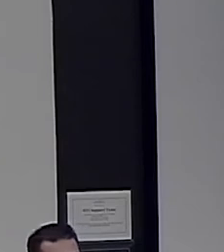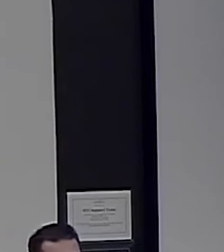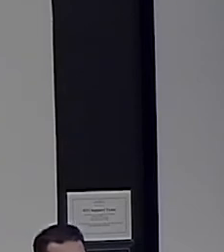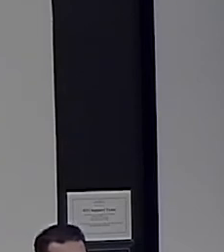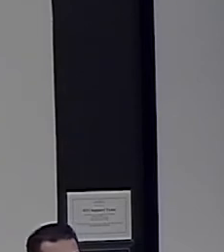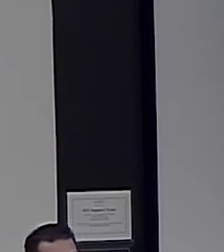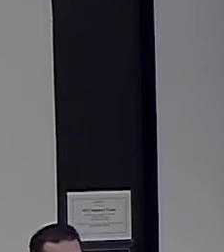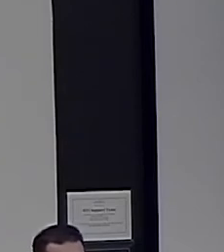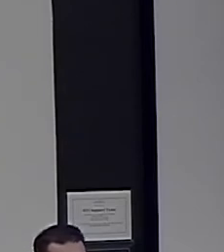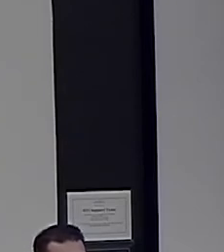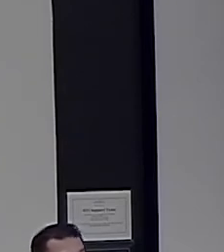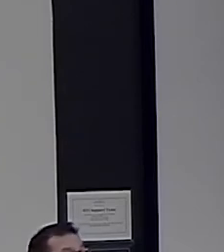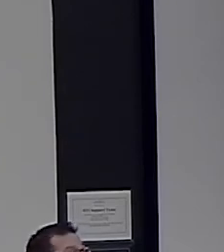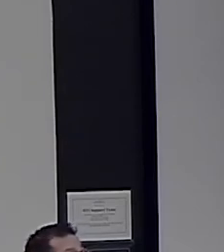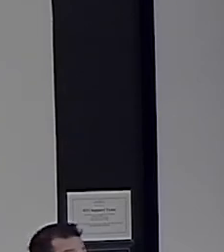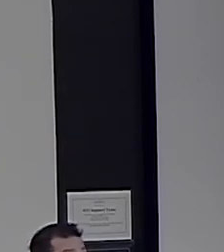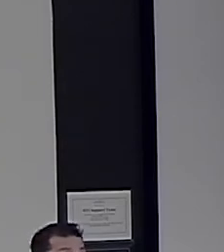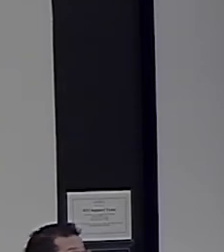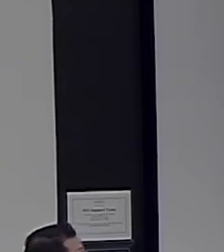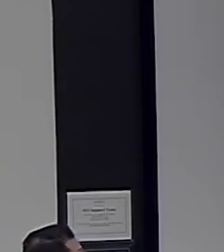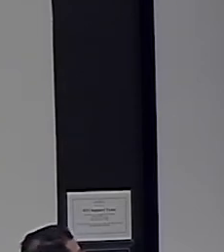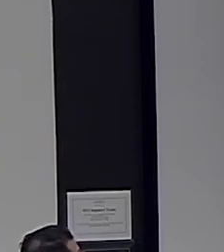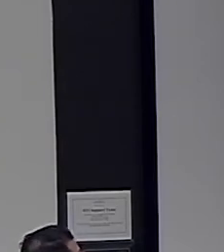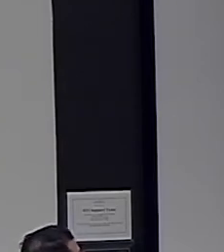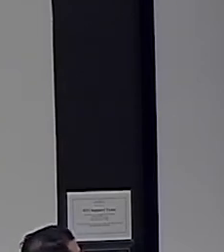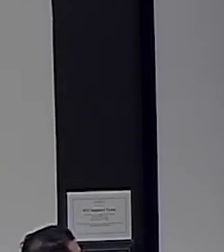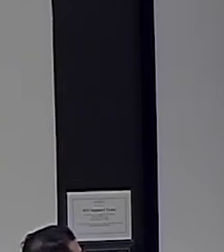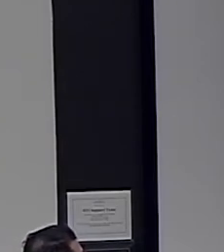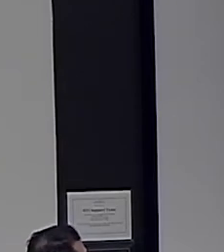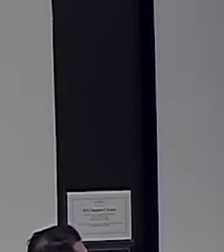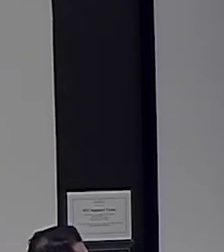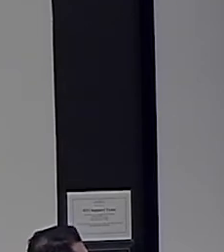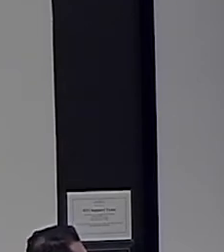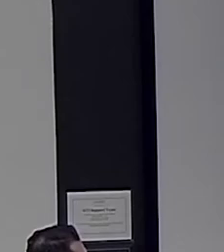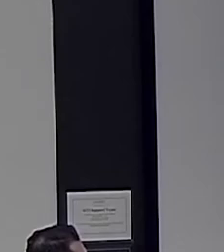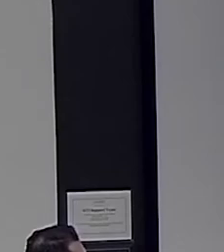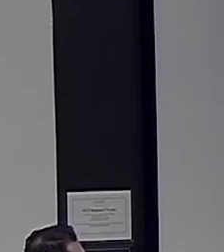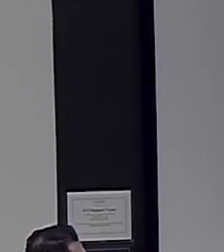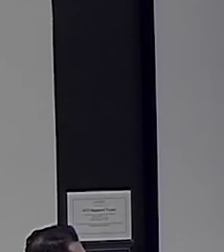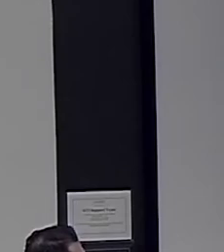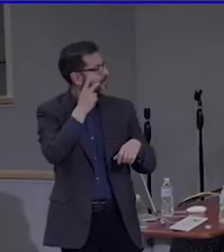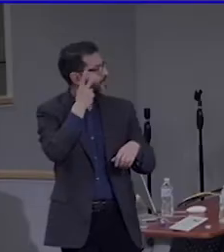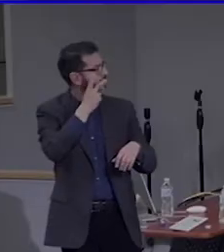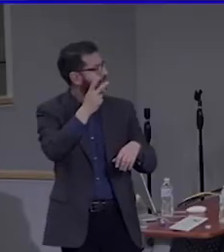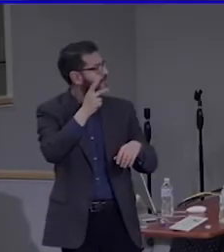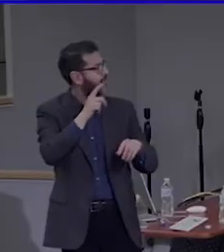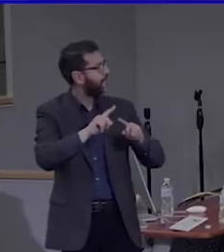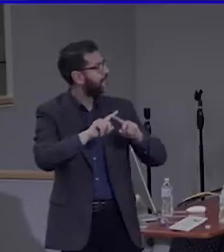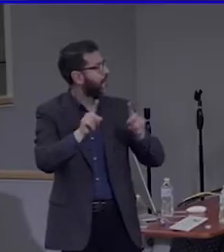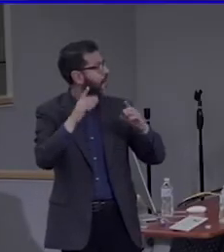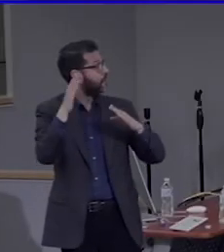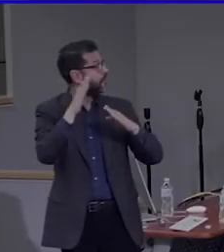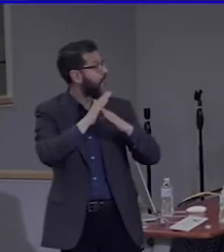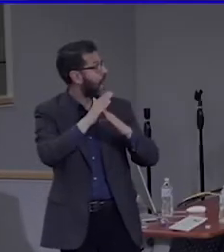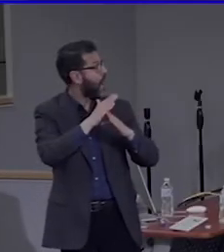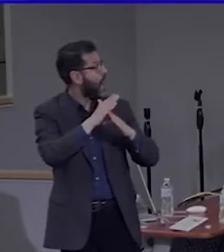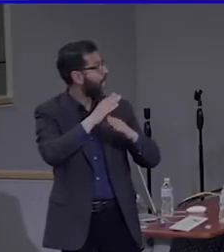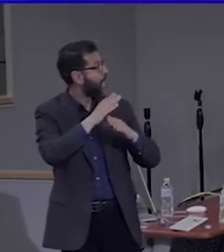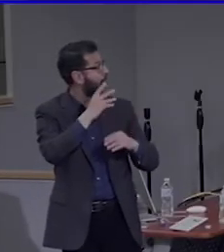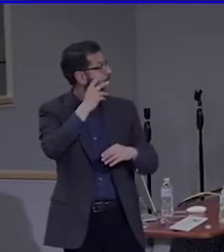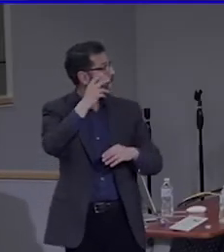on the top of that you can see, I don't know whether you can see that up here, there are two little lights